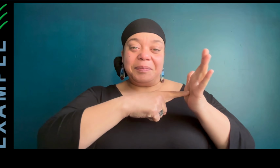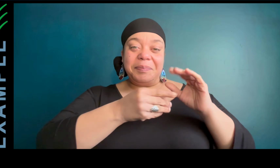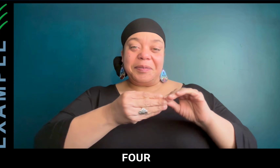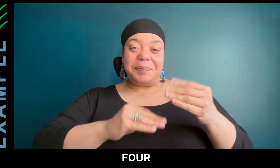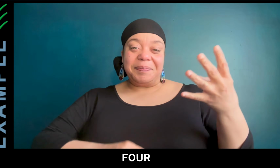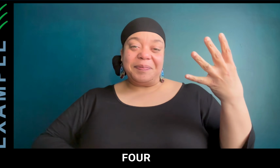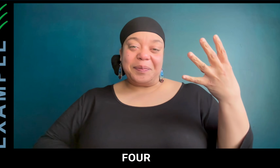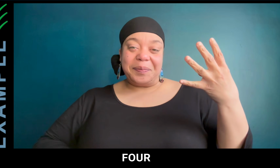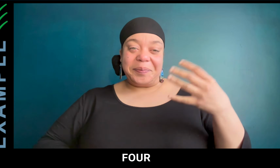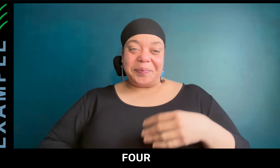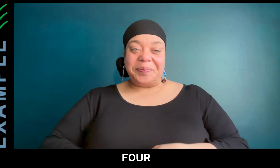4.